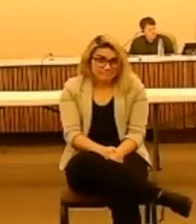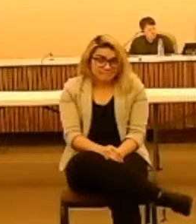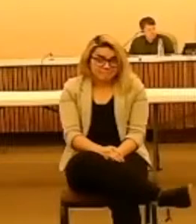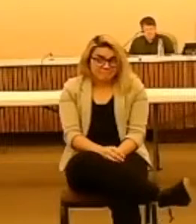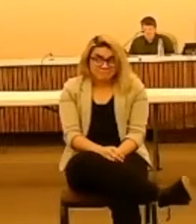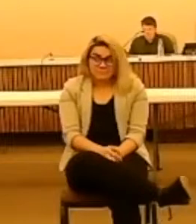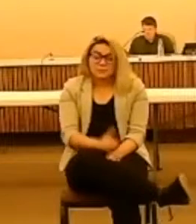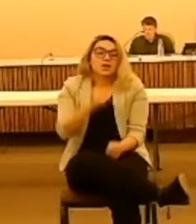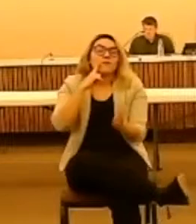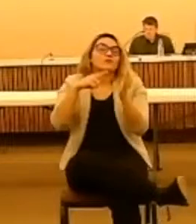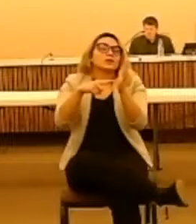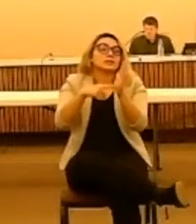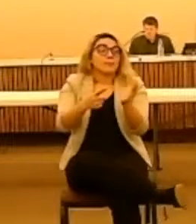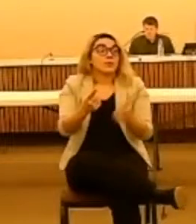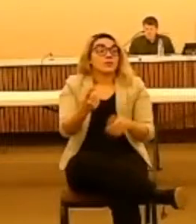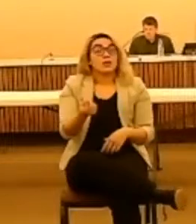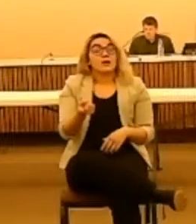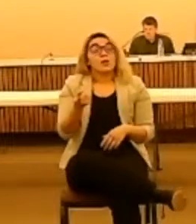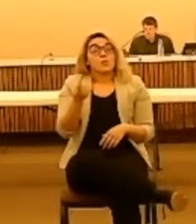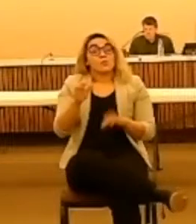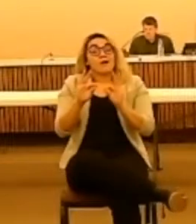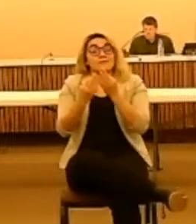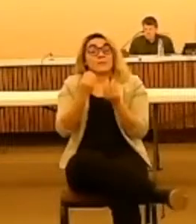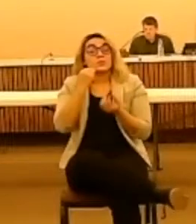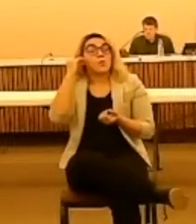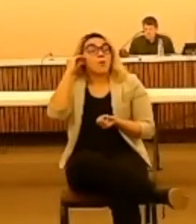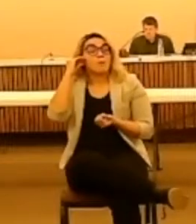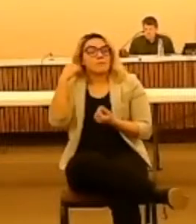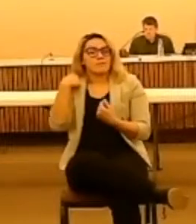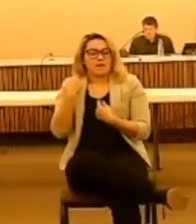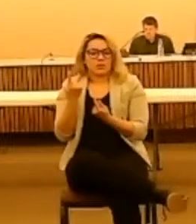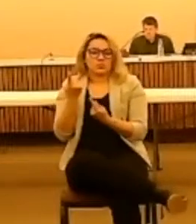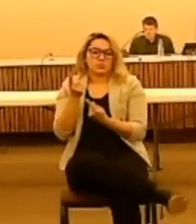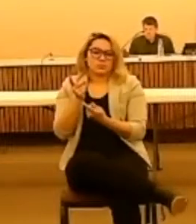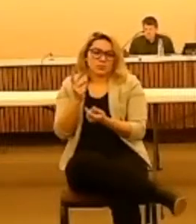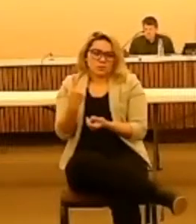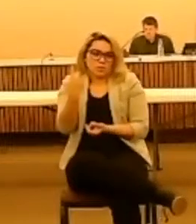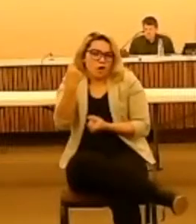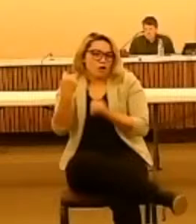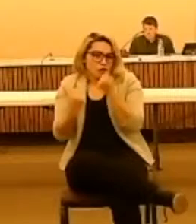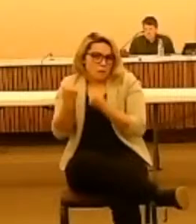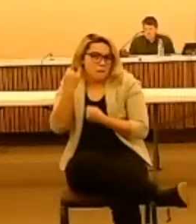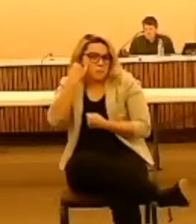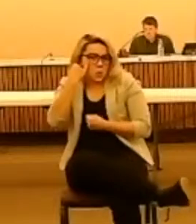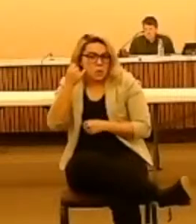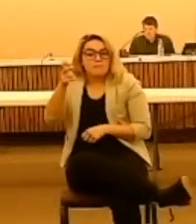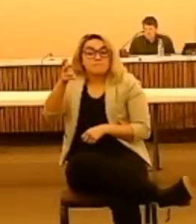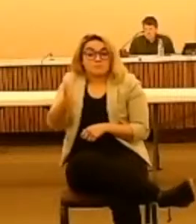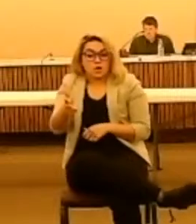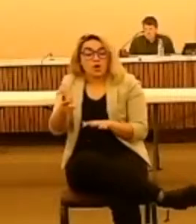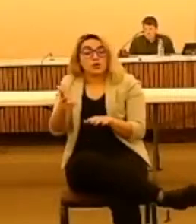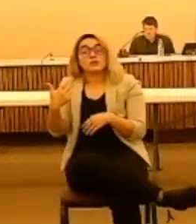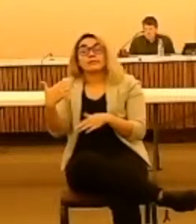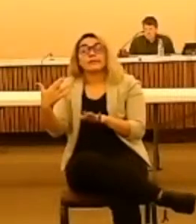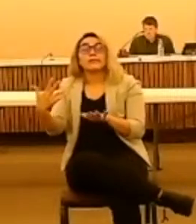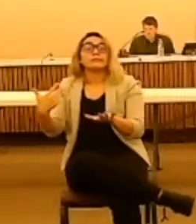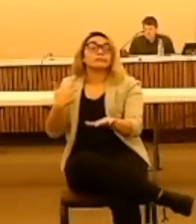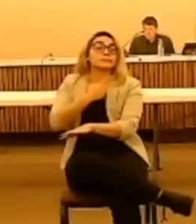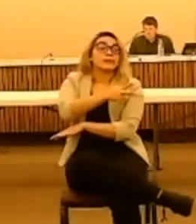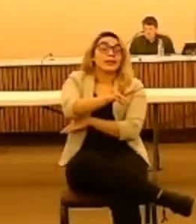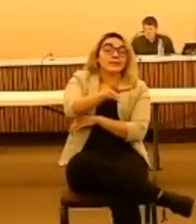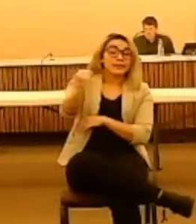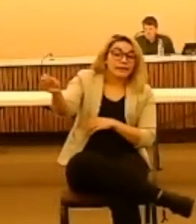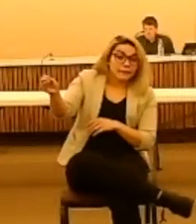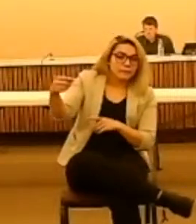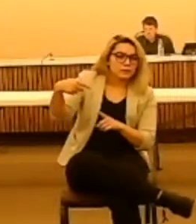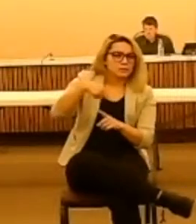So for example, single family is 1-to-1. So for one unit, you get 1 trip. Multifamily dwellings like these are 0.6, seniors